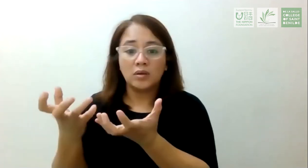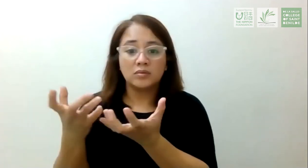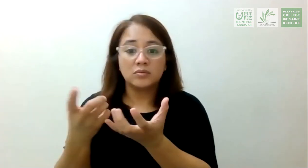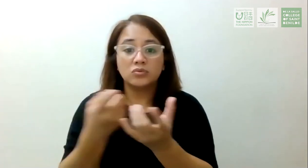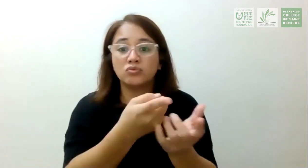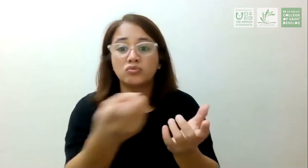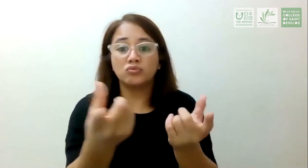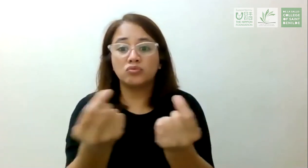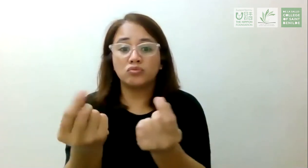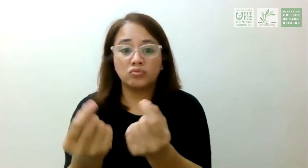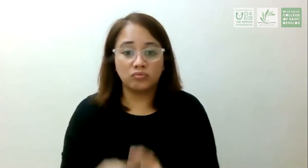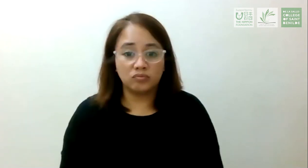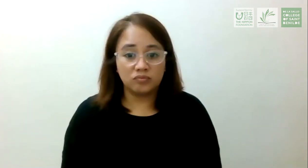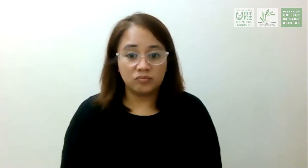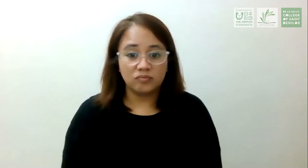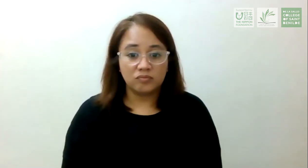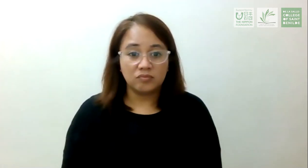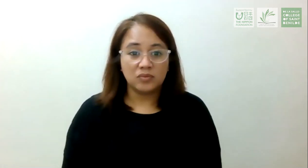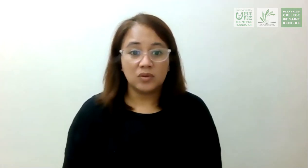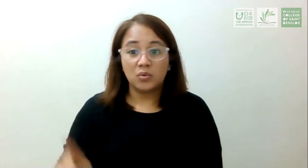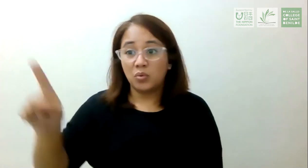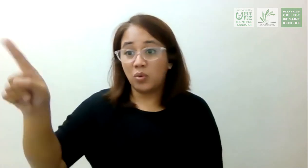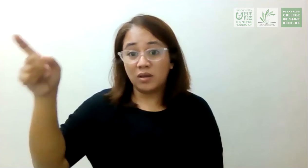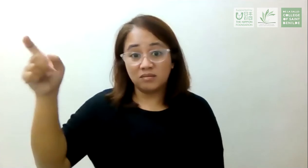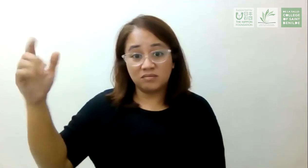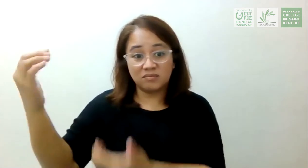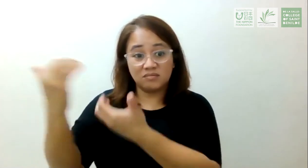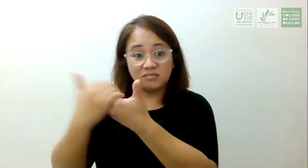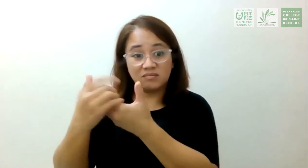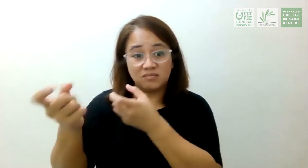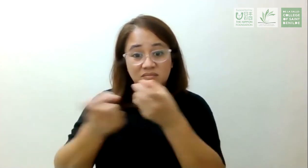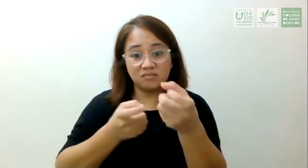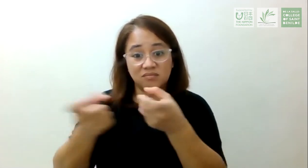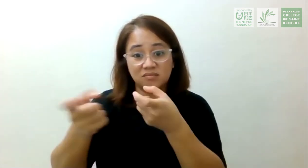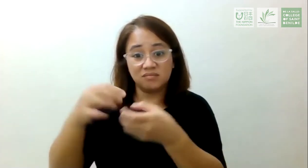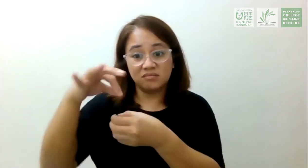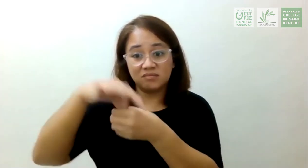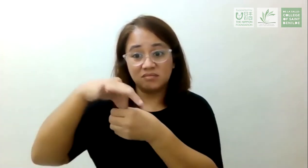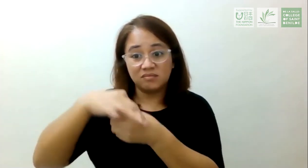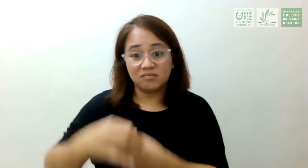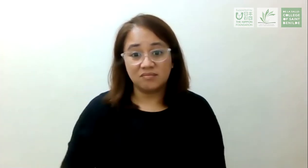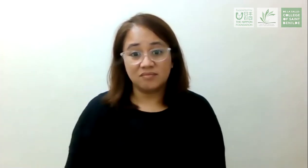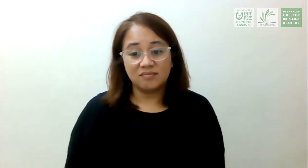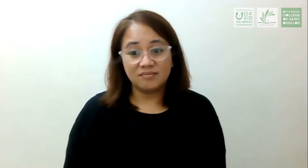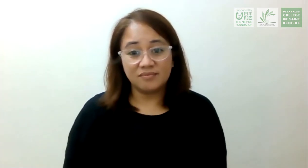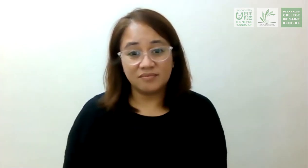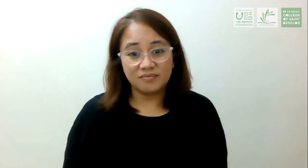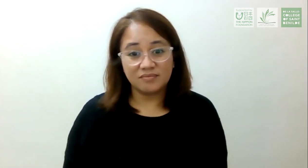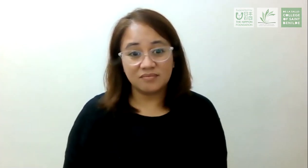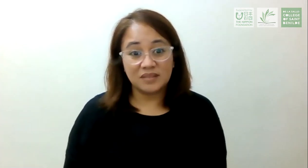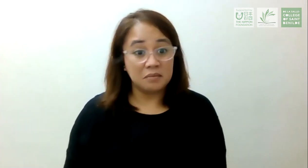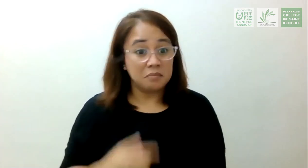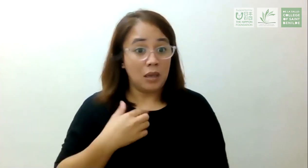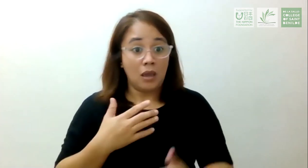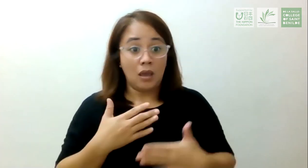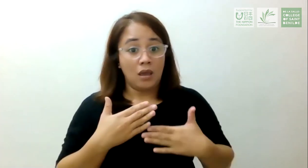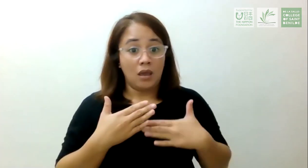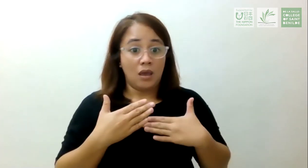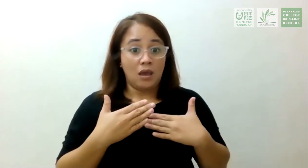But she's the supervisor for the program. And I'm happy to change. If there's